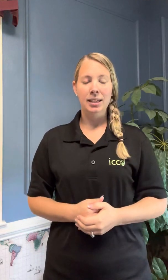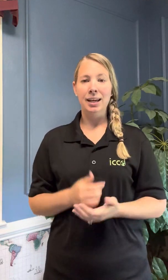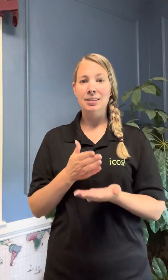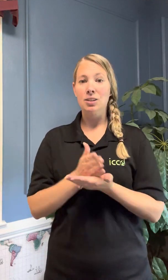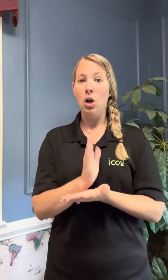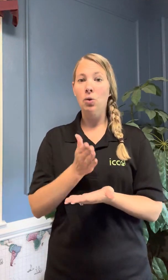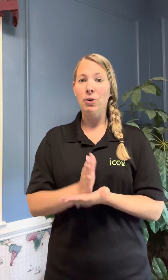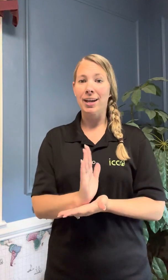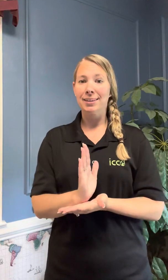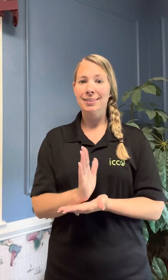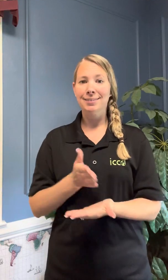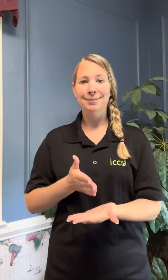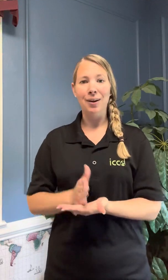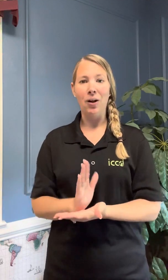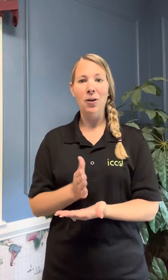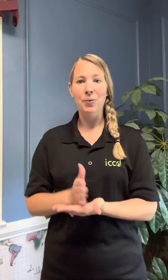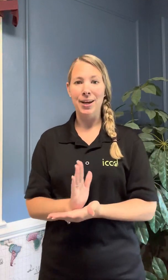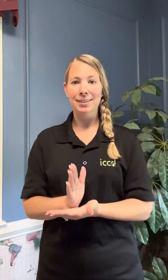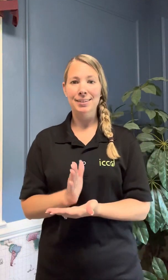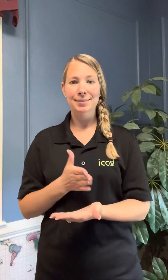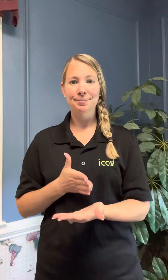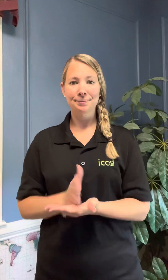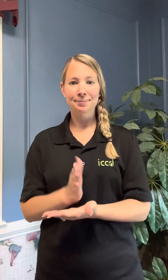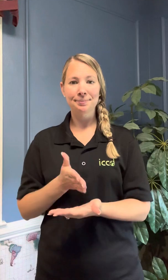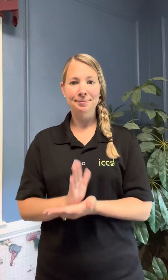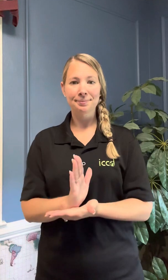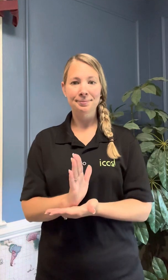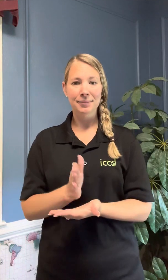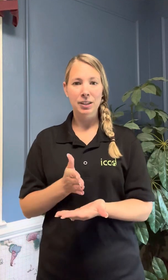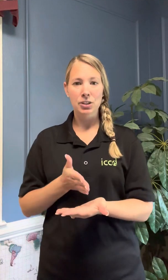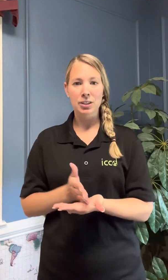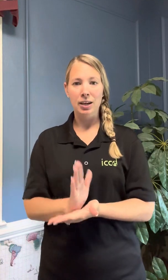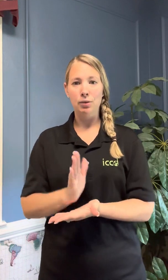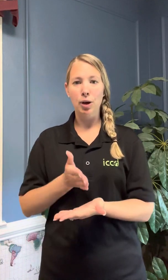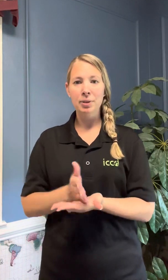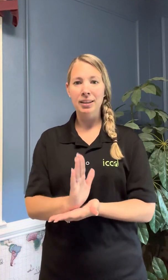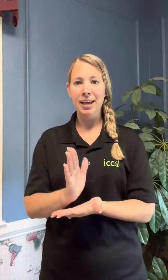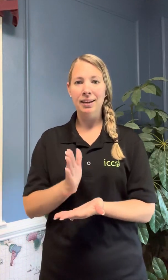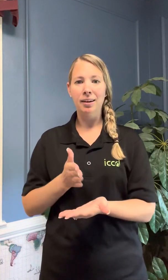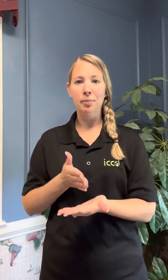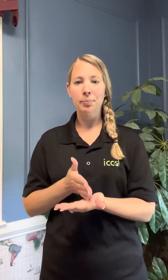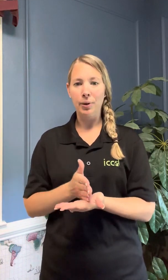Next is all right. All right. Just kind of rubbing the hand up on the